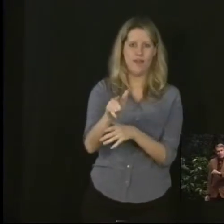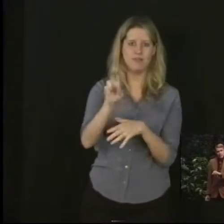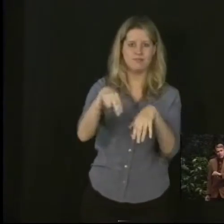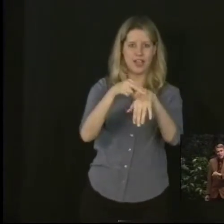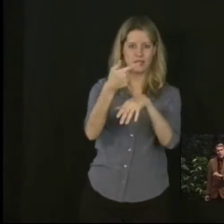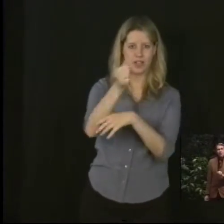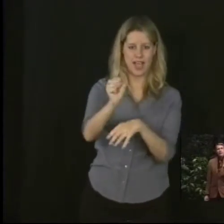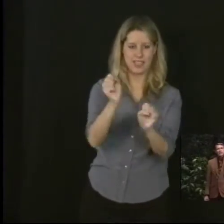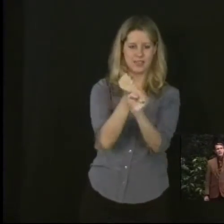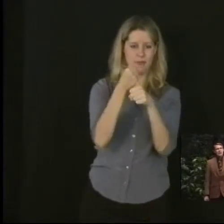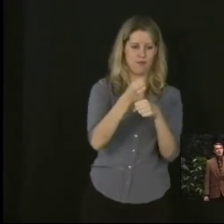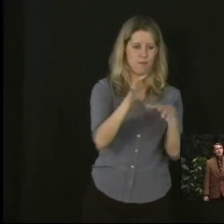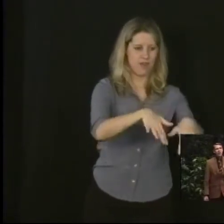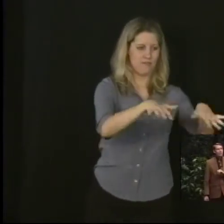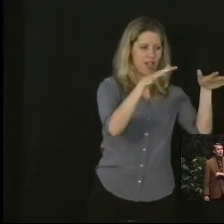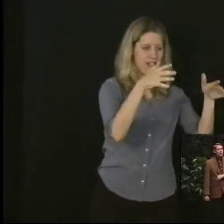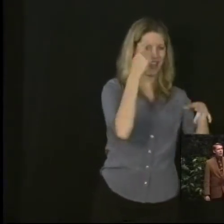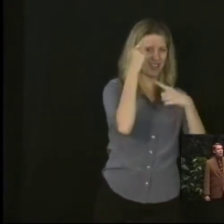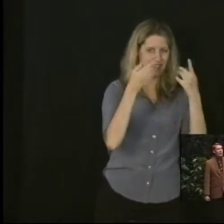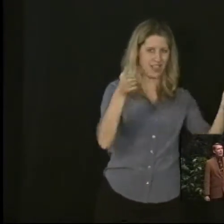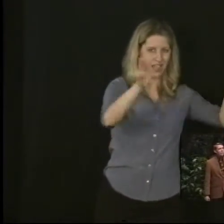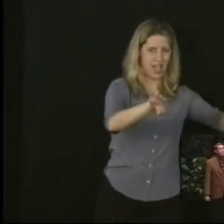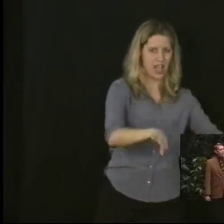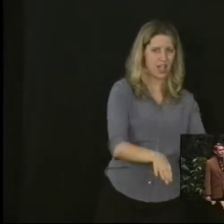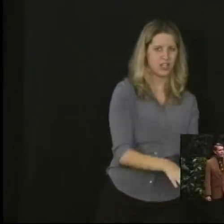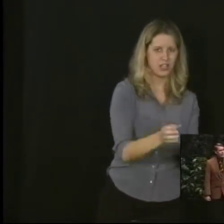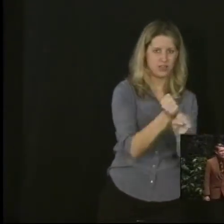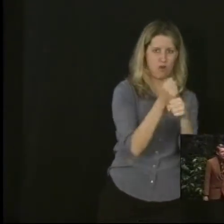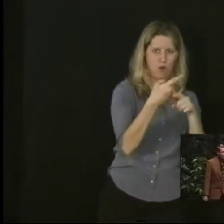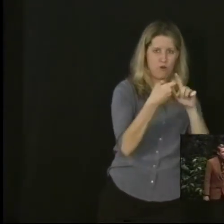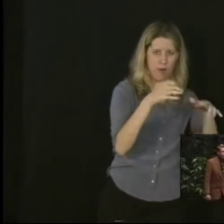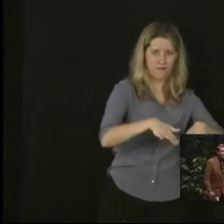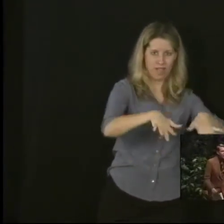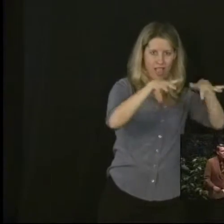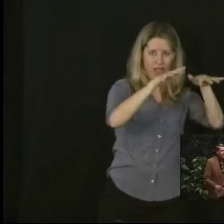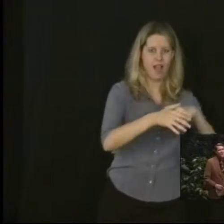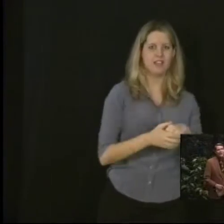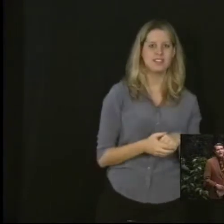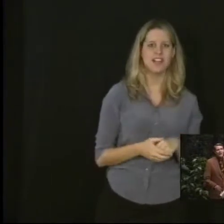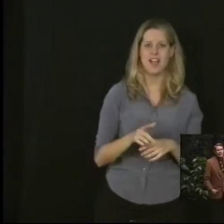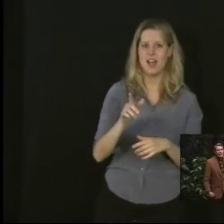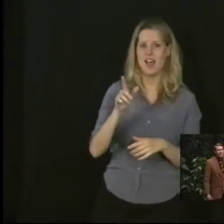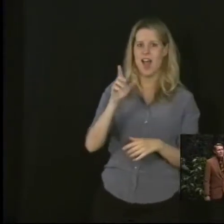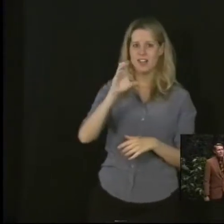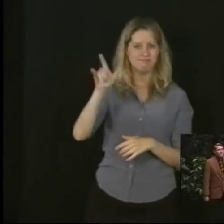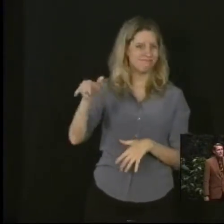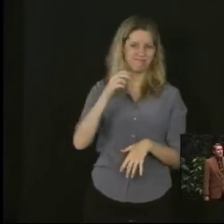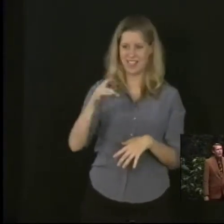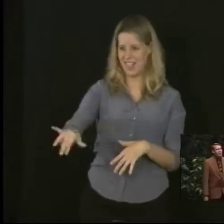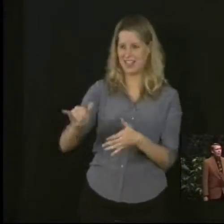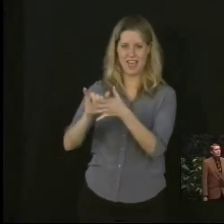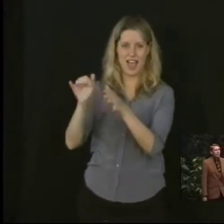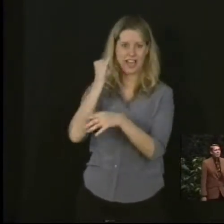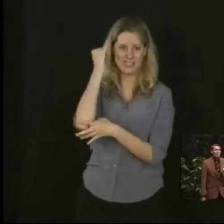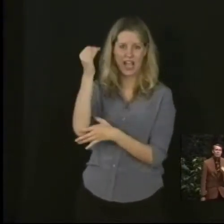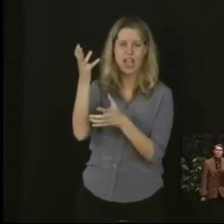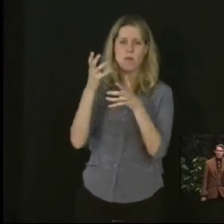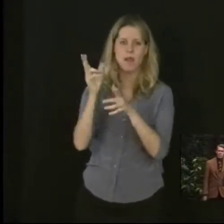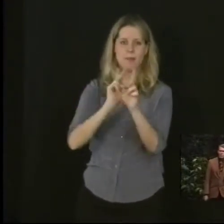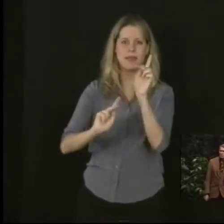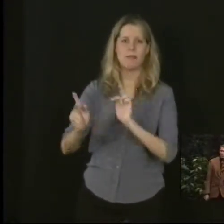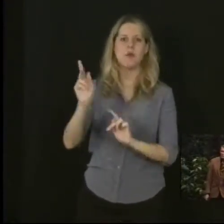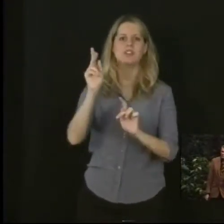buried. And they're going to think the canyons formed as the water ran off from the flood. Lyell didn't like that idea. He wanted people to believe the earth